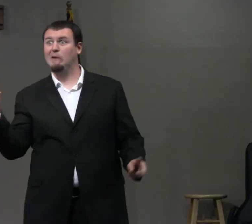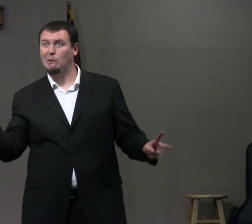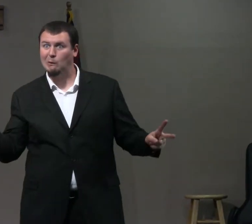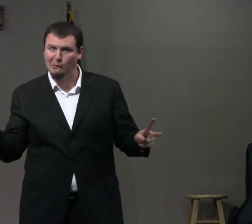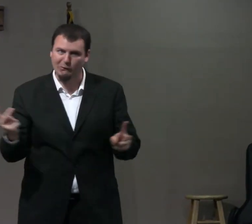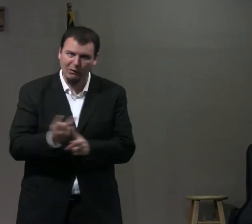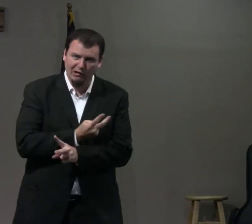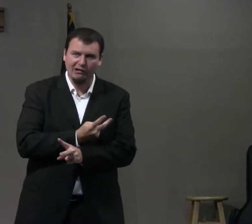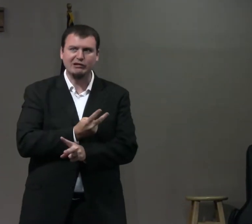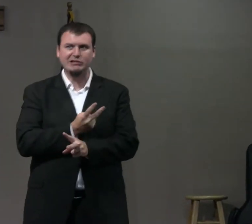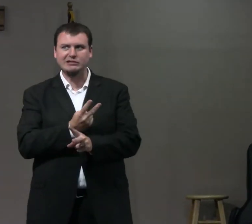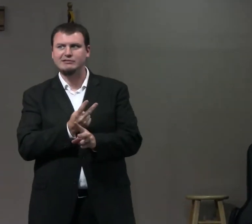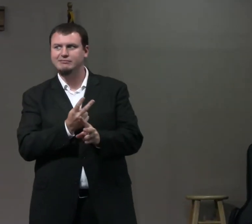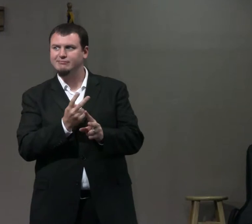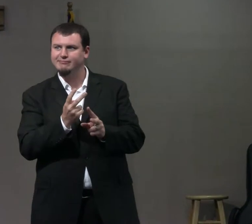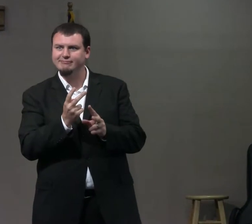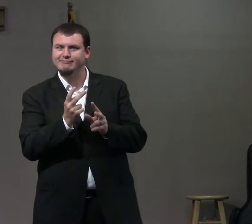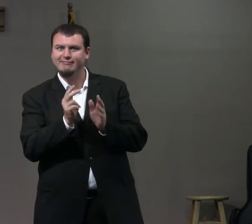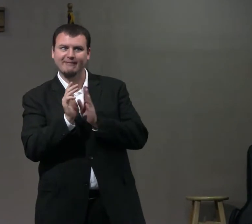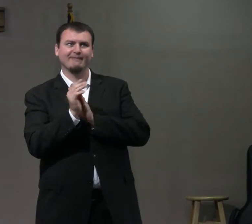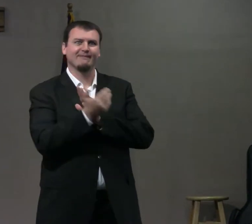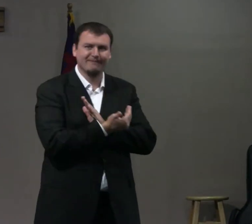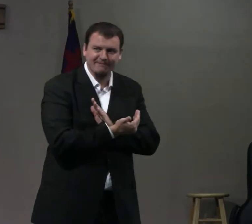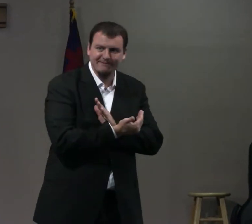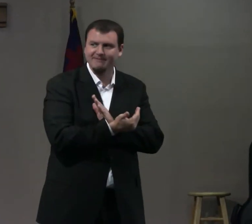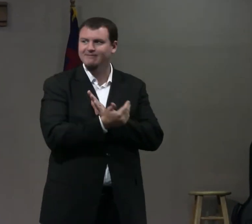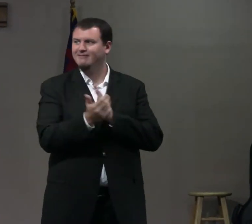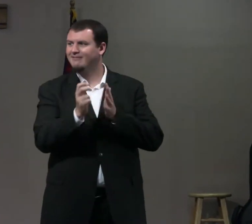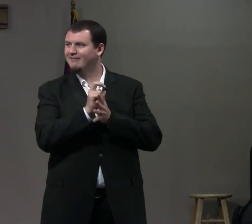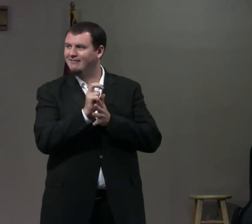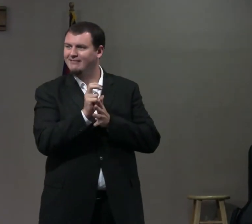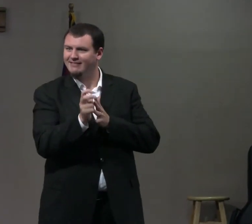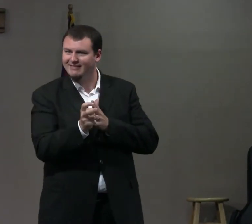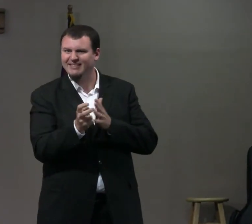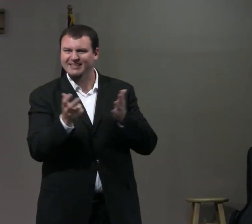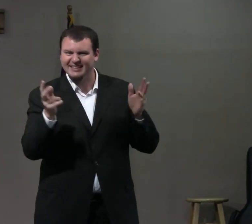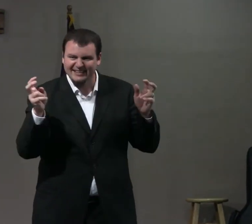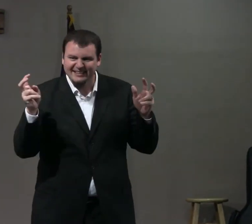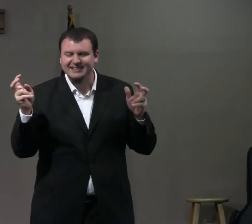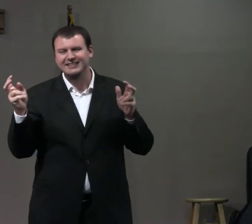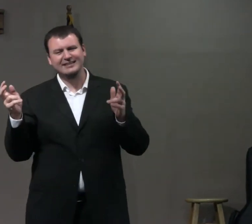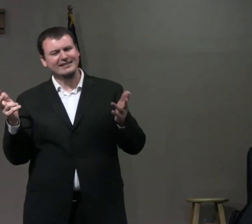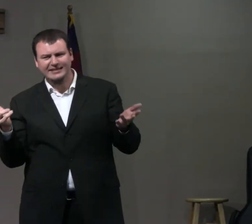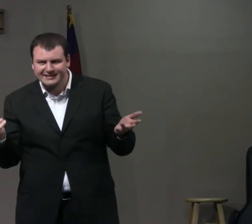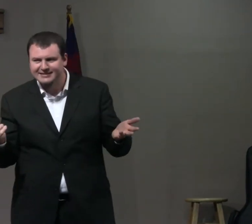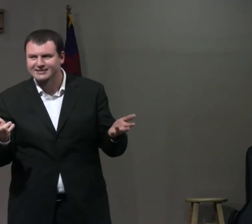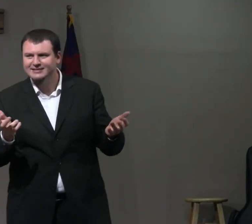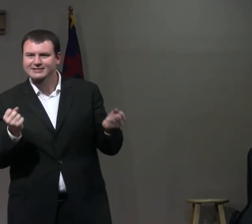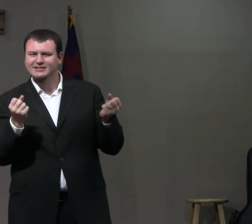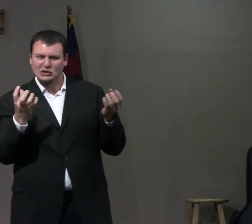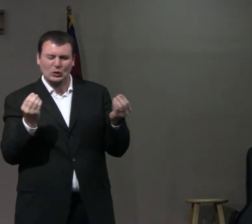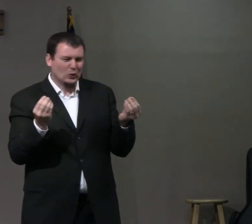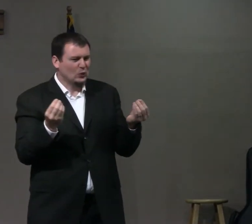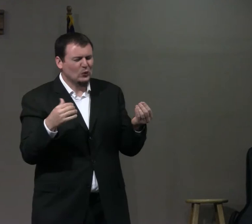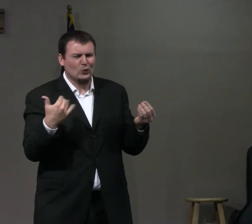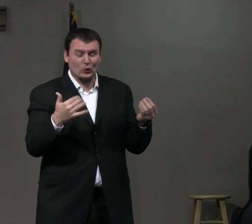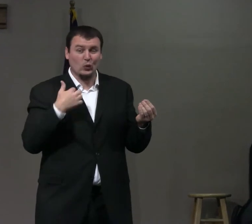He lied. He was a liar. He was there, and he had issues